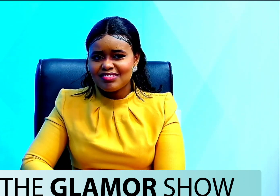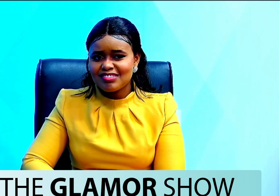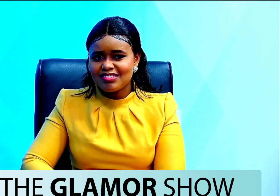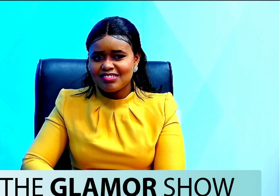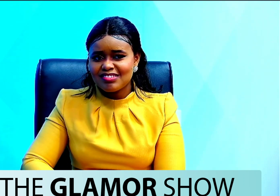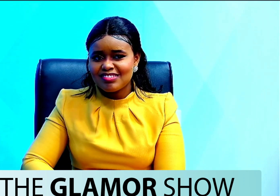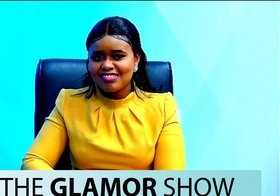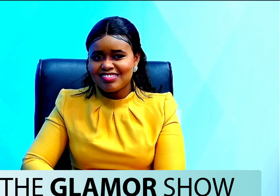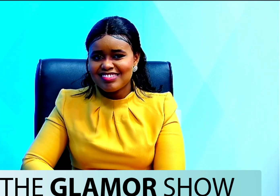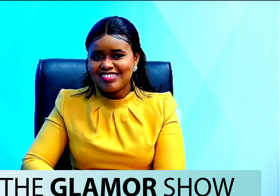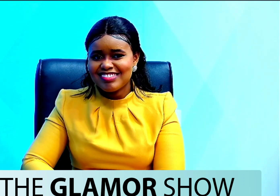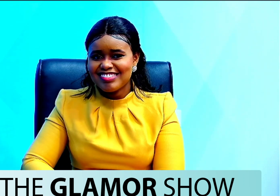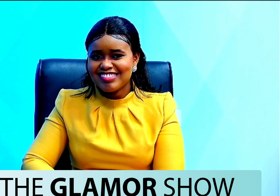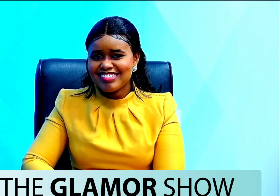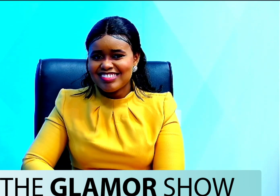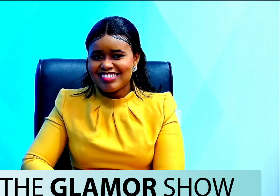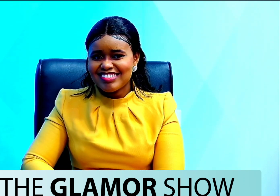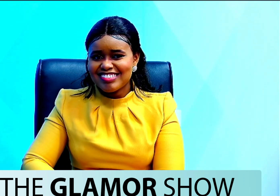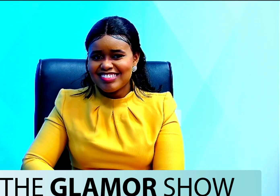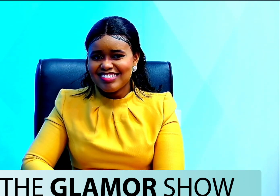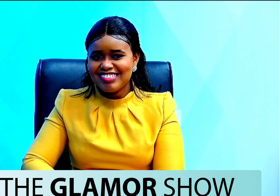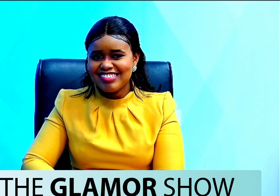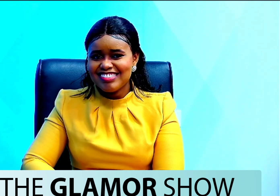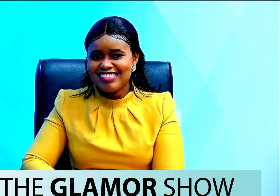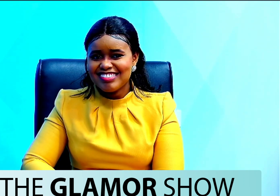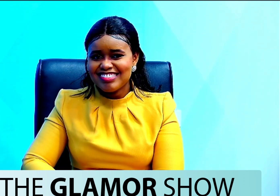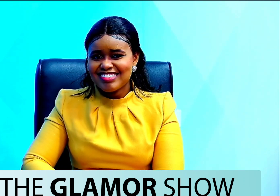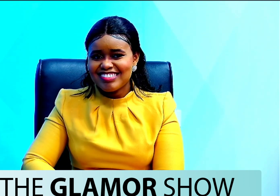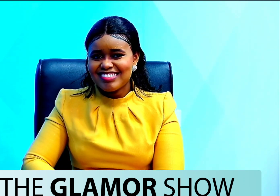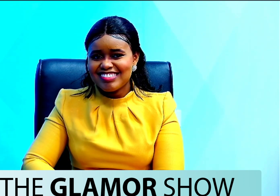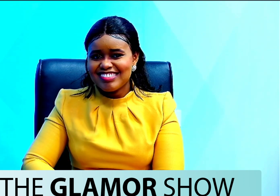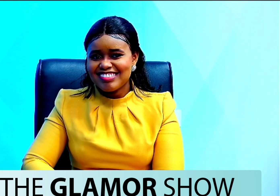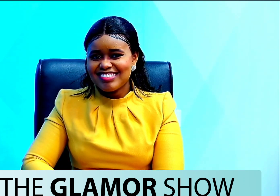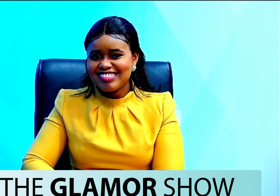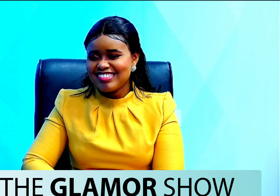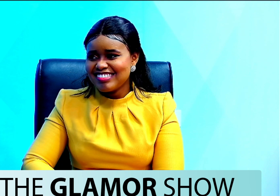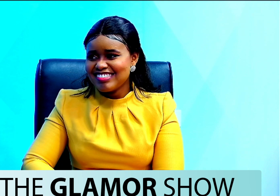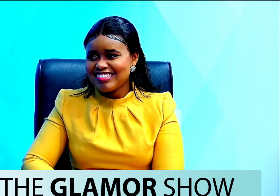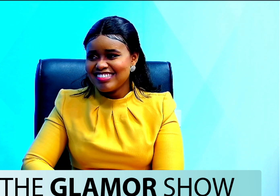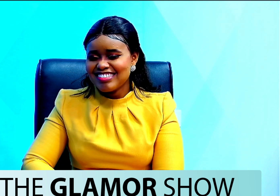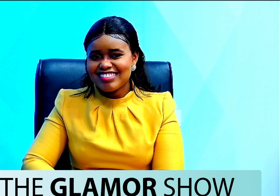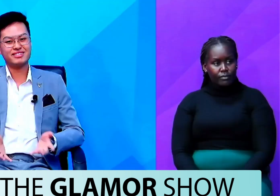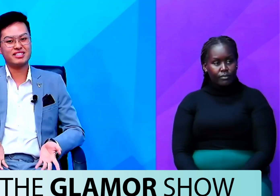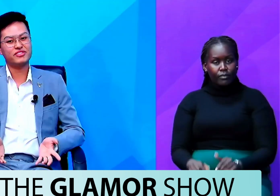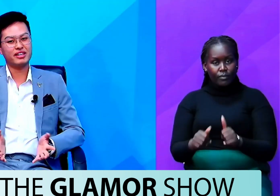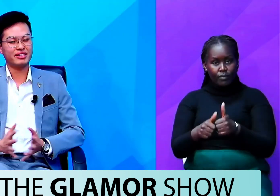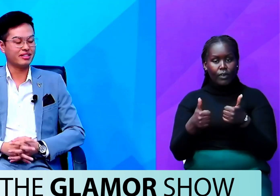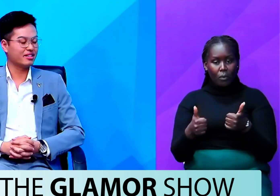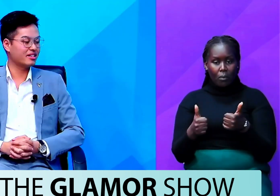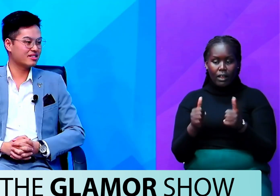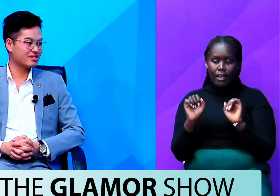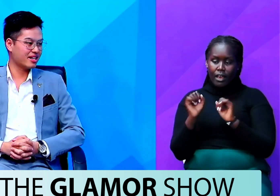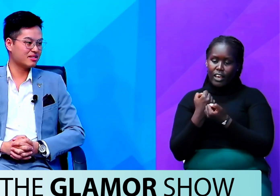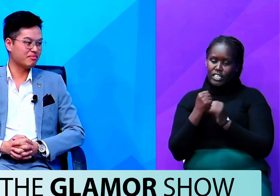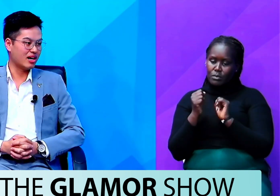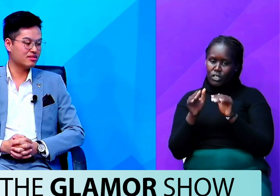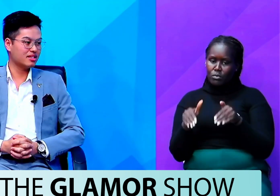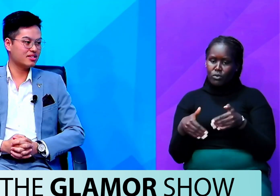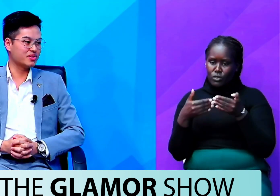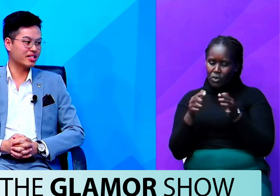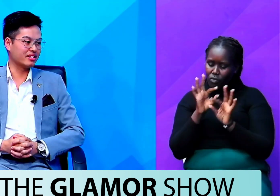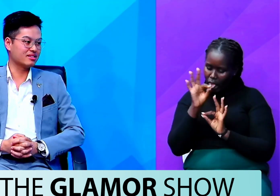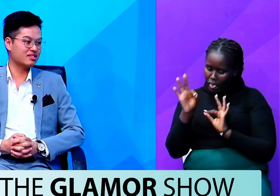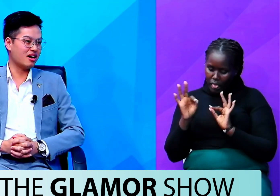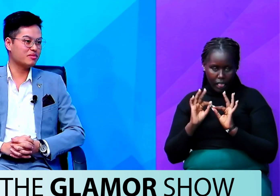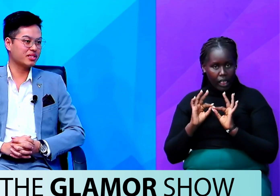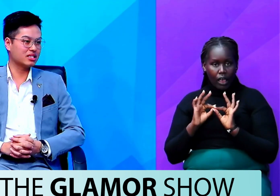business, approximately how much money do I need to actually set up such a business? Well, I can't give you a exact amount that